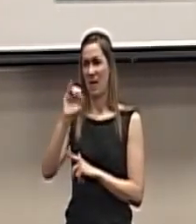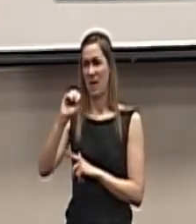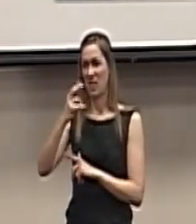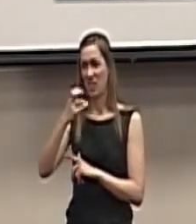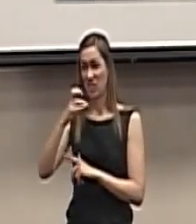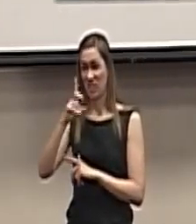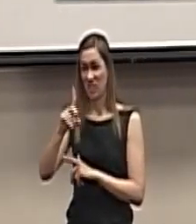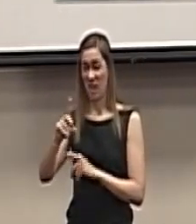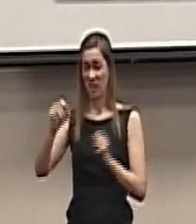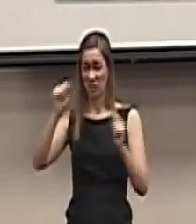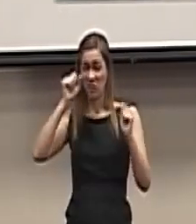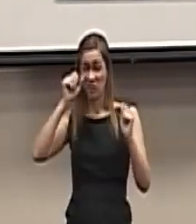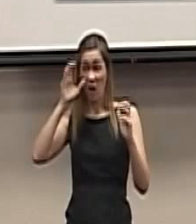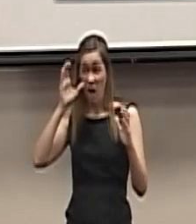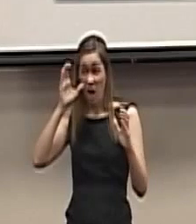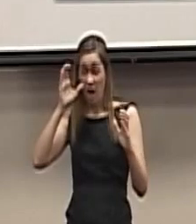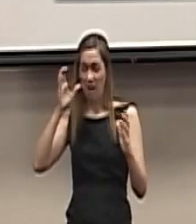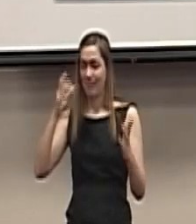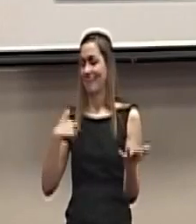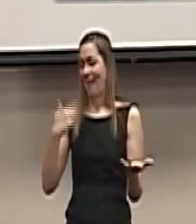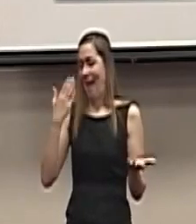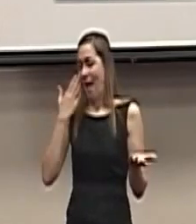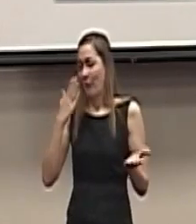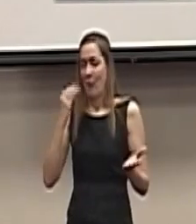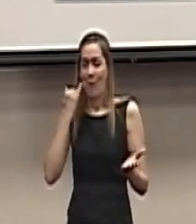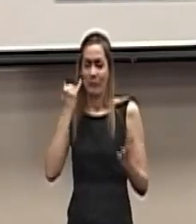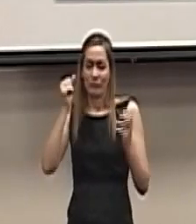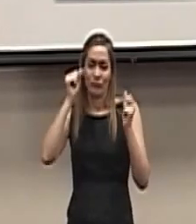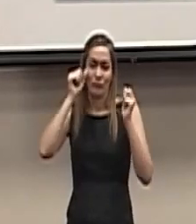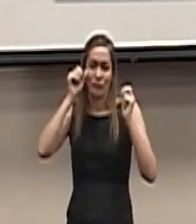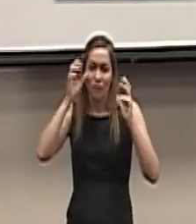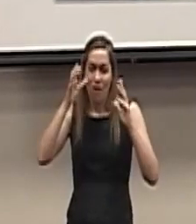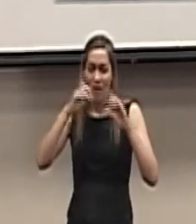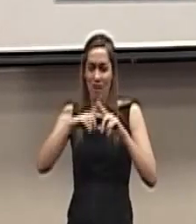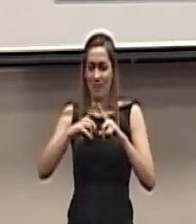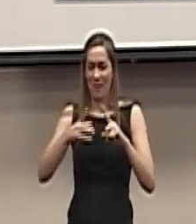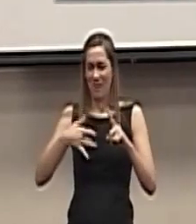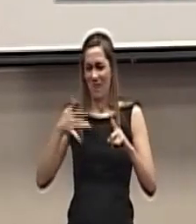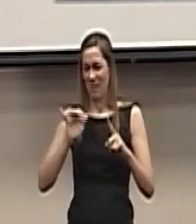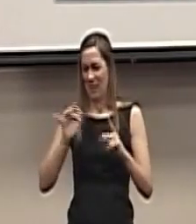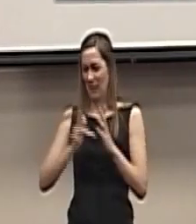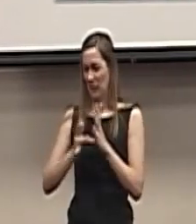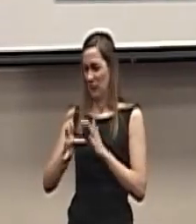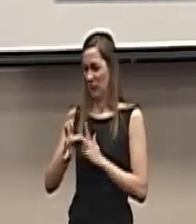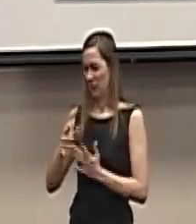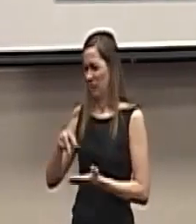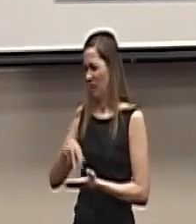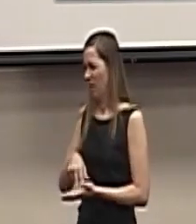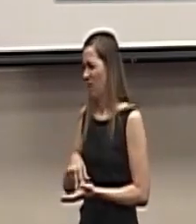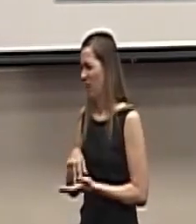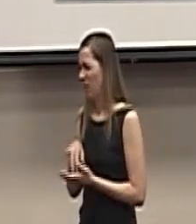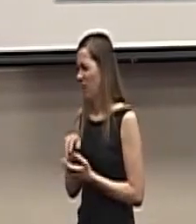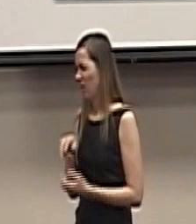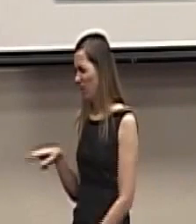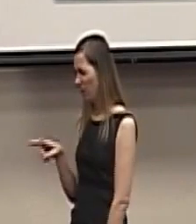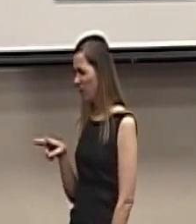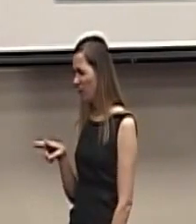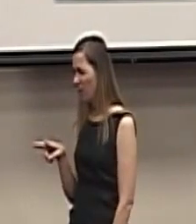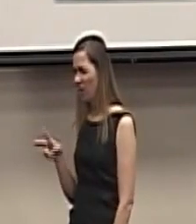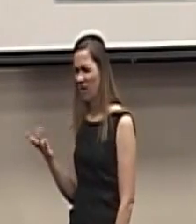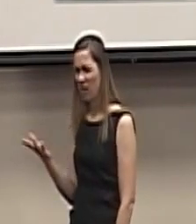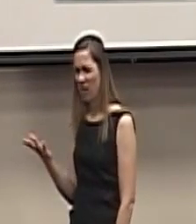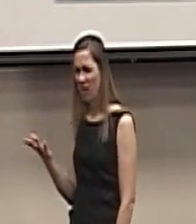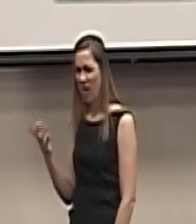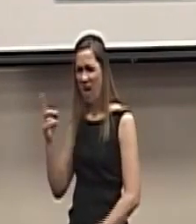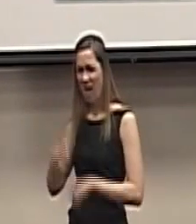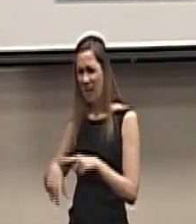know that it was necessarily shock. I don't know. But I get this sense that Jesus is standing there going, I can't